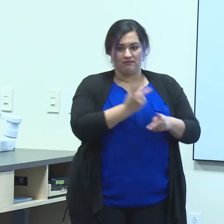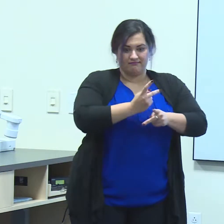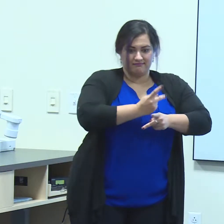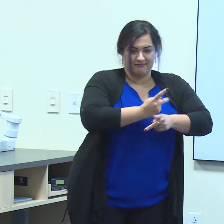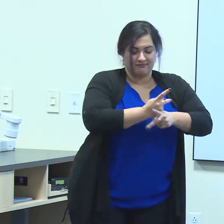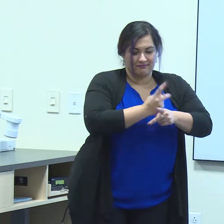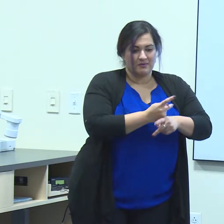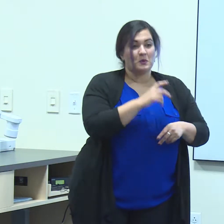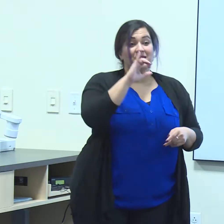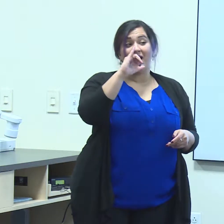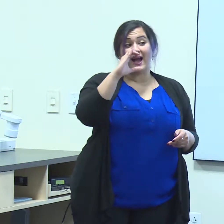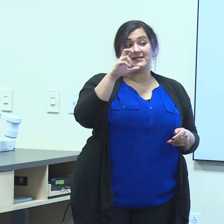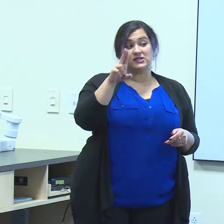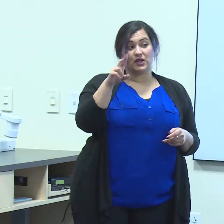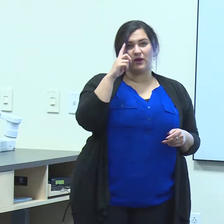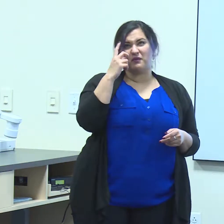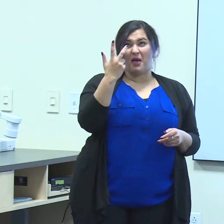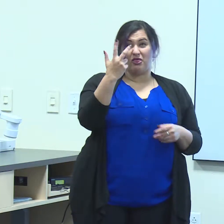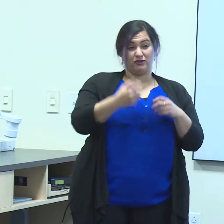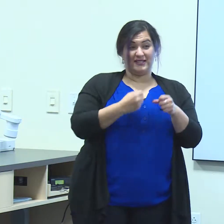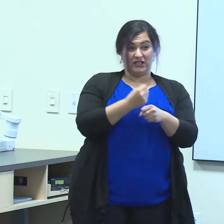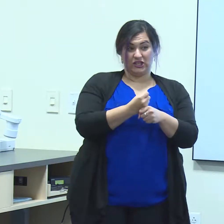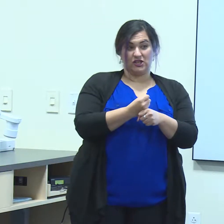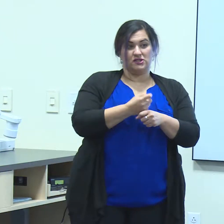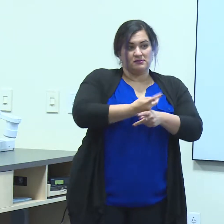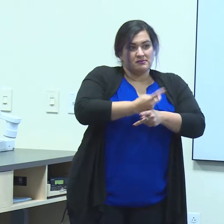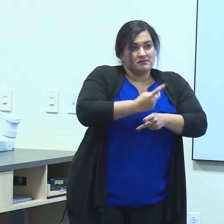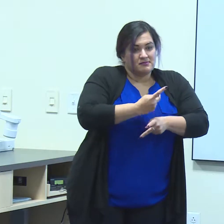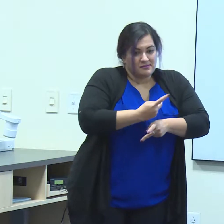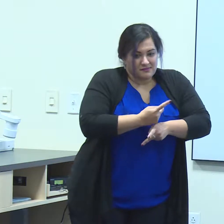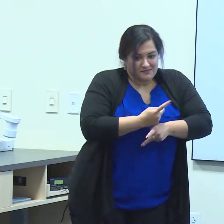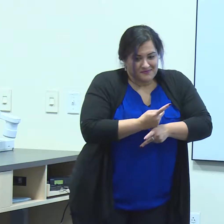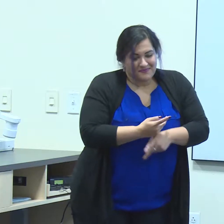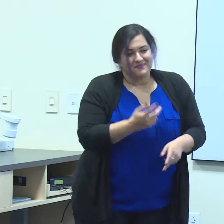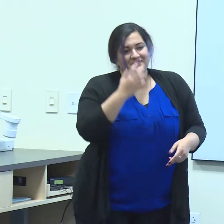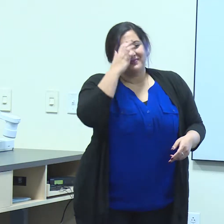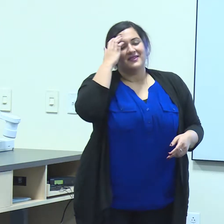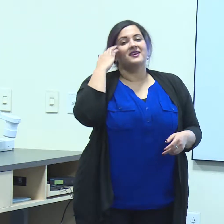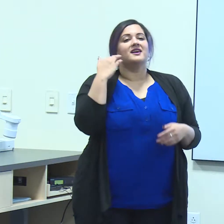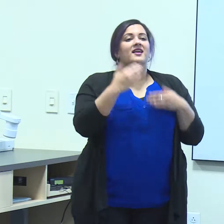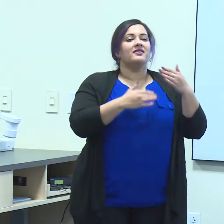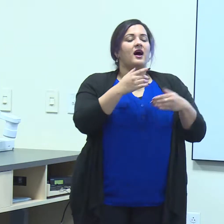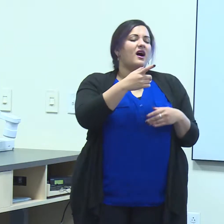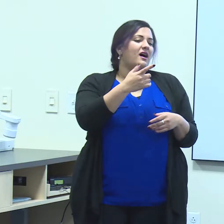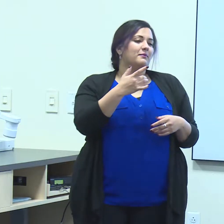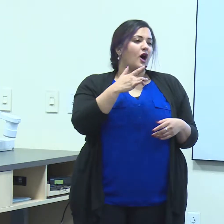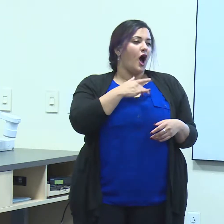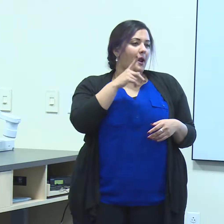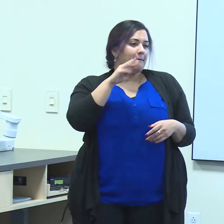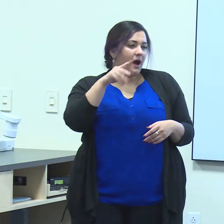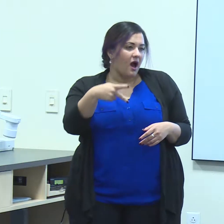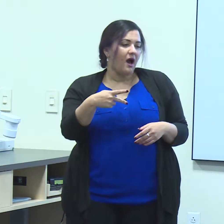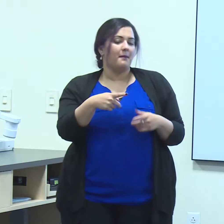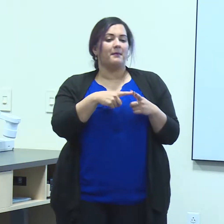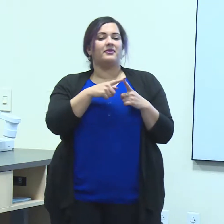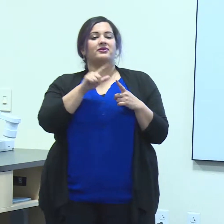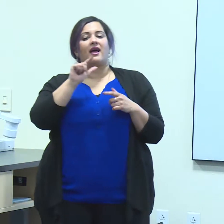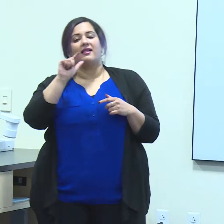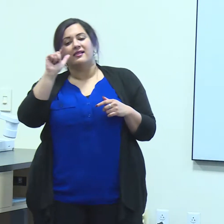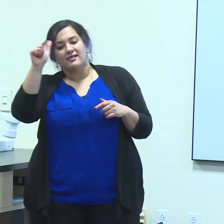heart failure, so I flew back to California to take care of him. He was in the ICU for about 3 years, and I cared